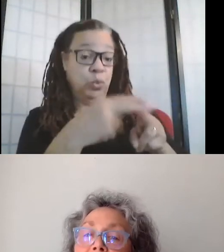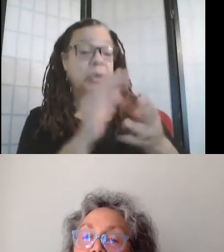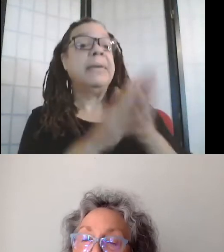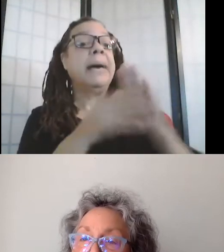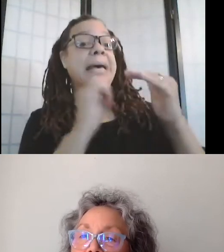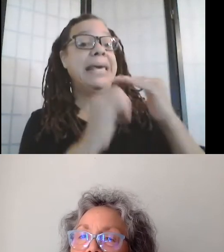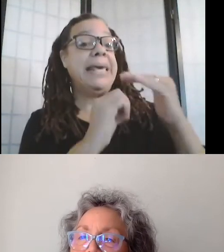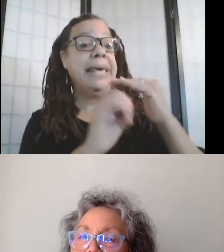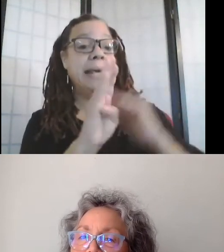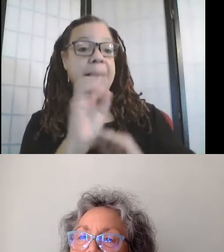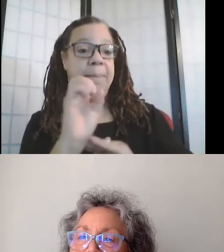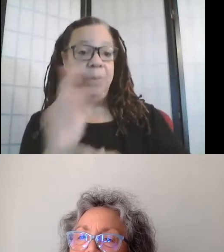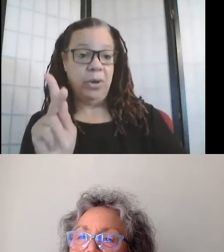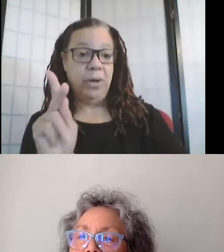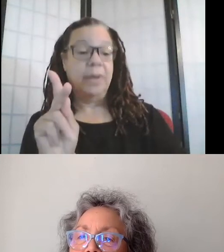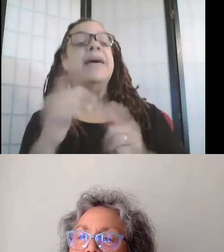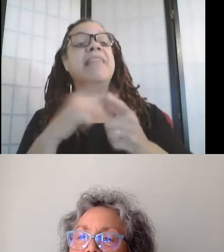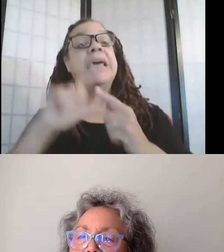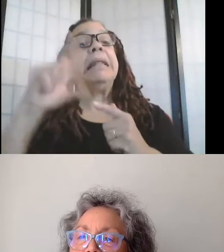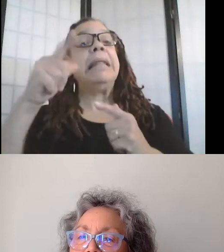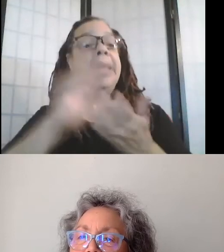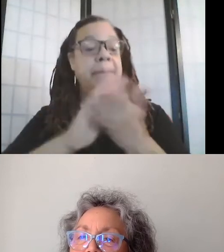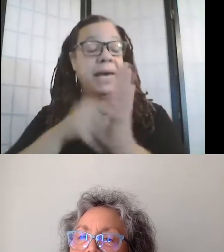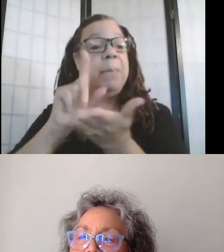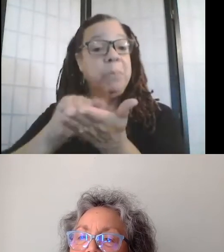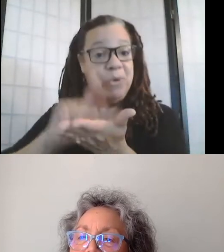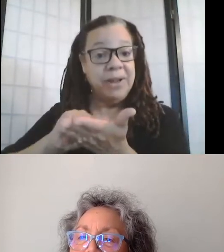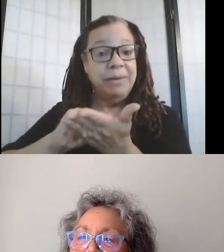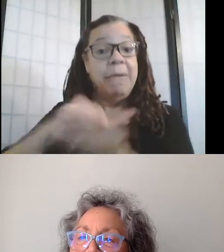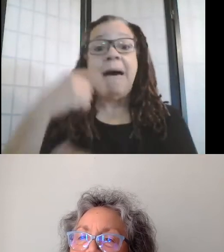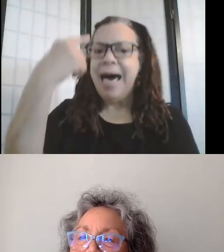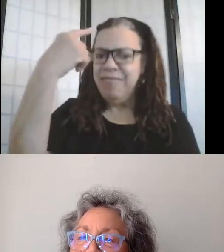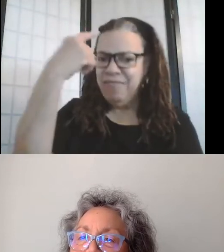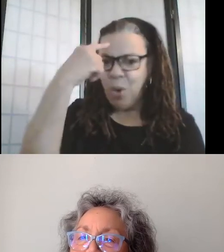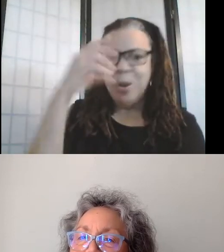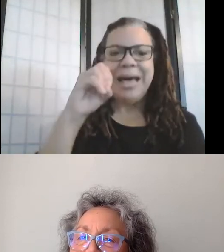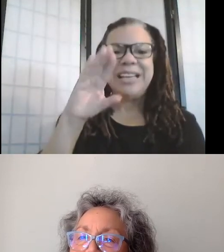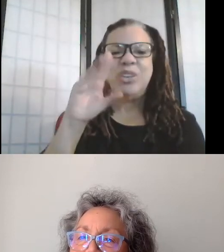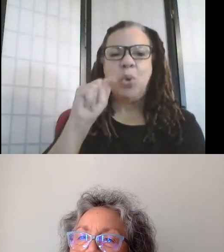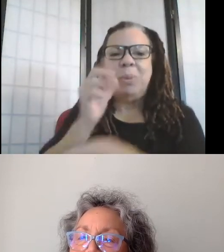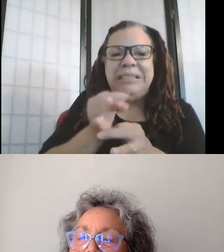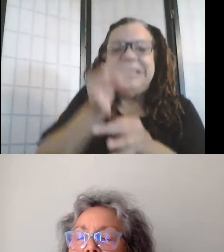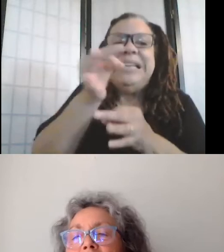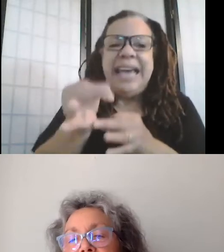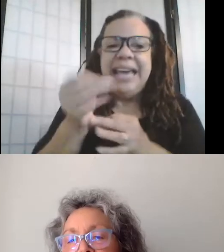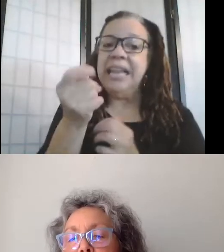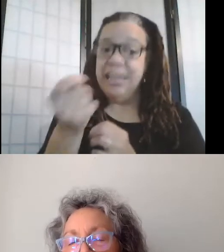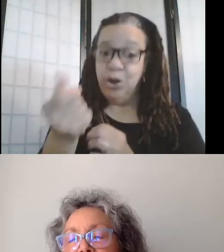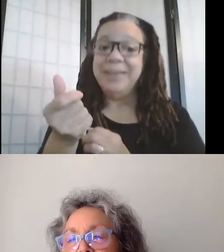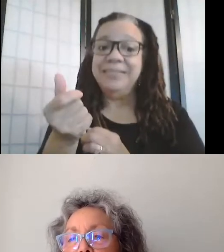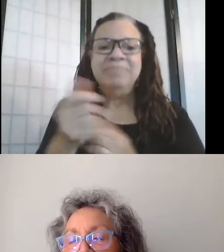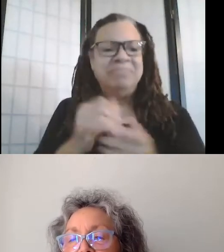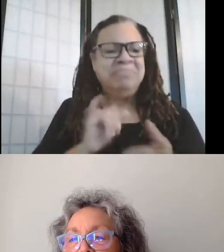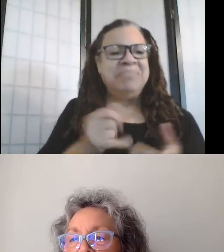become an actual print book. But I thought it was going to be October, but it's been delayed a little bit. But Well, that